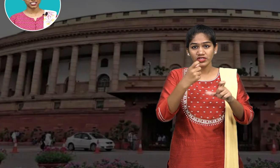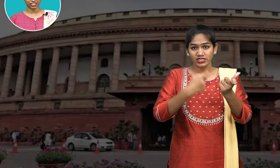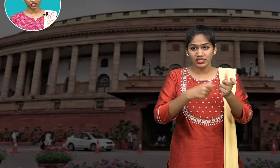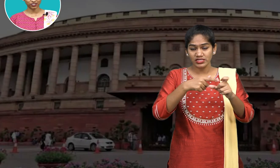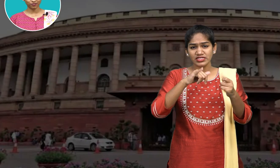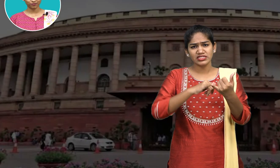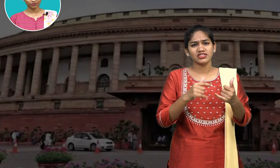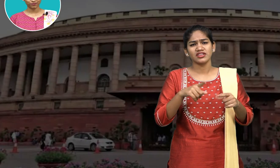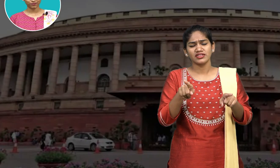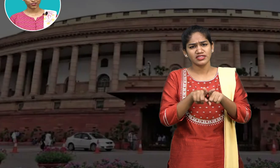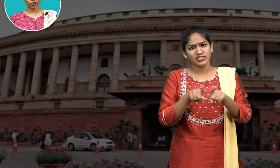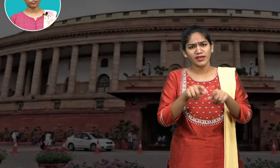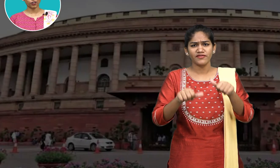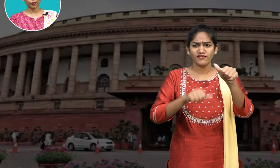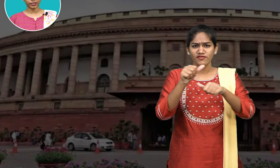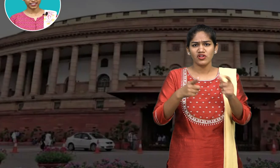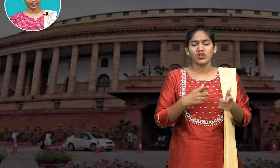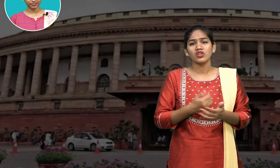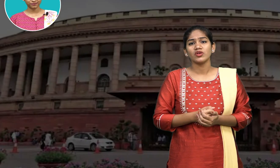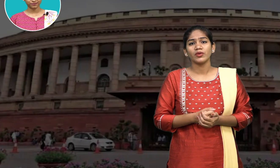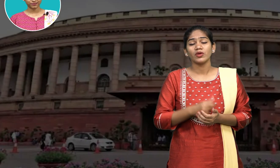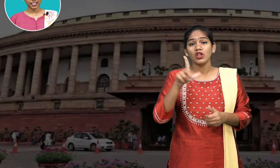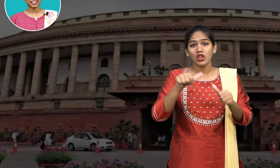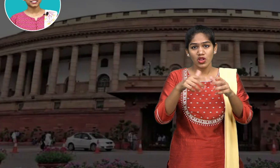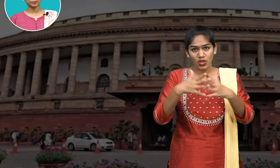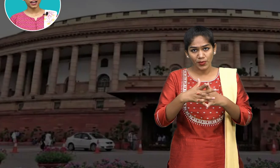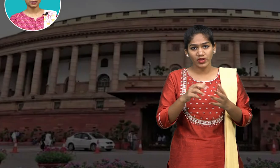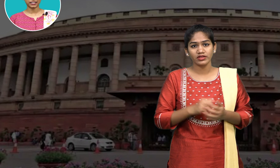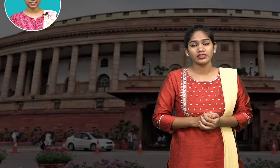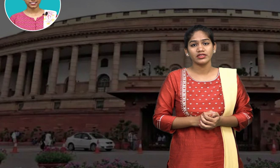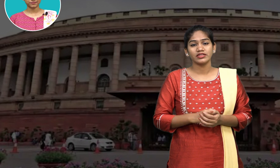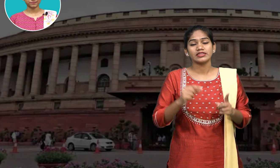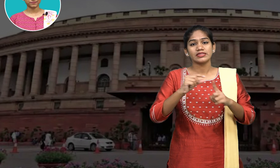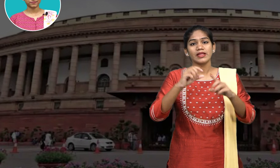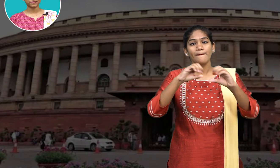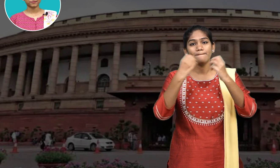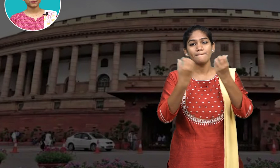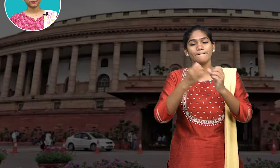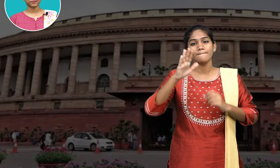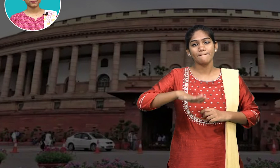same procedure of lawmaking as the Parliament.